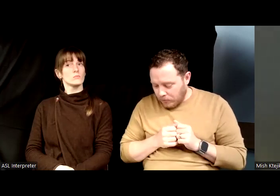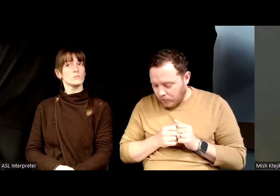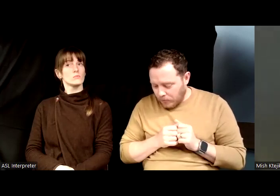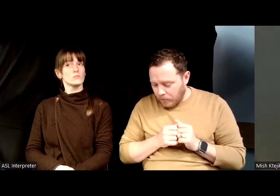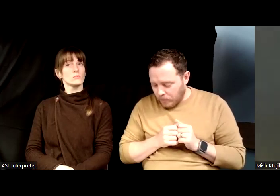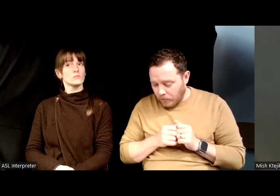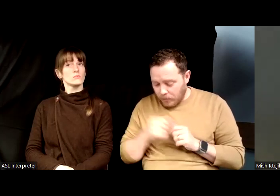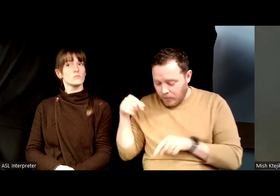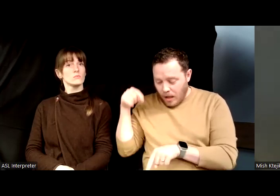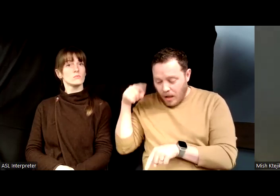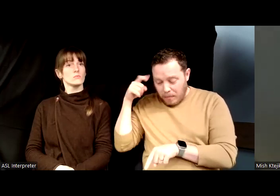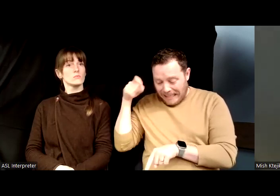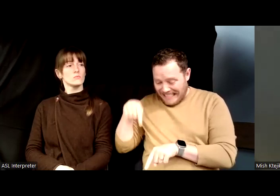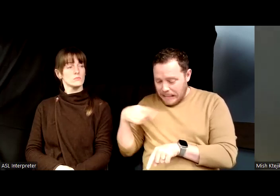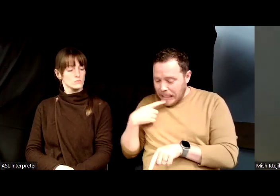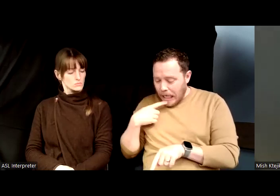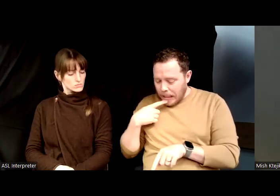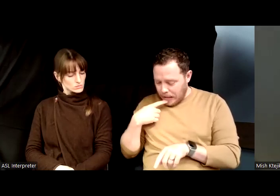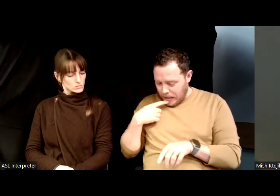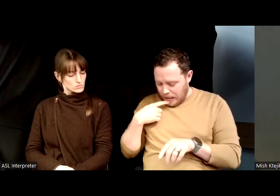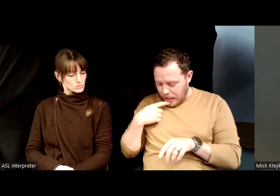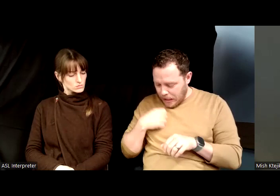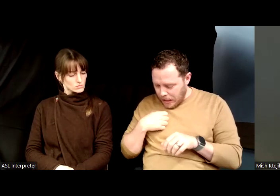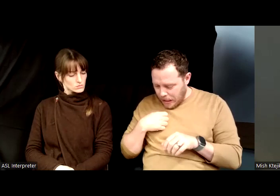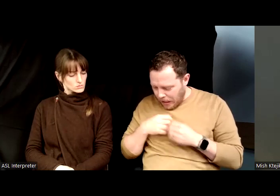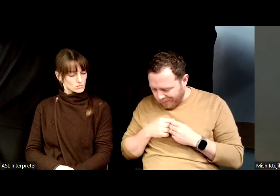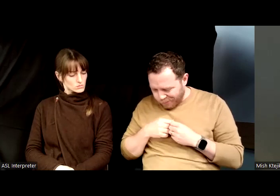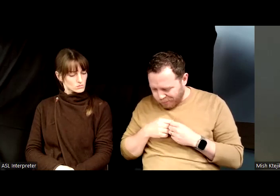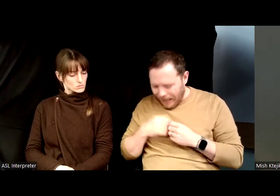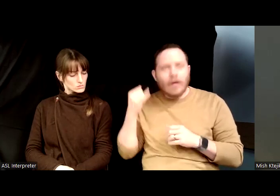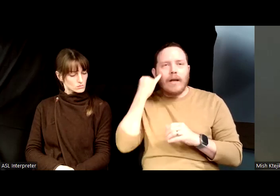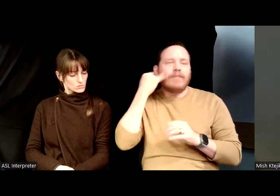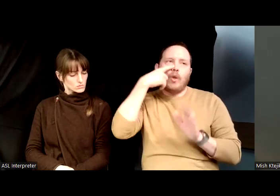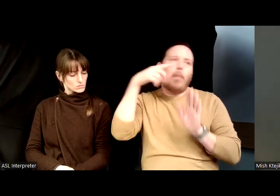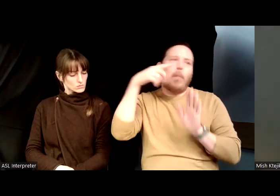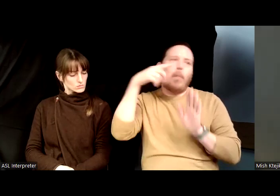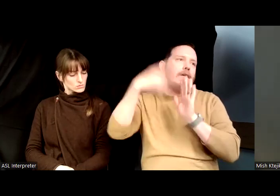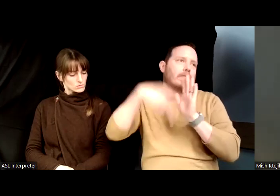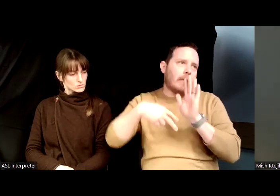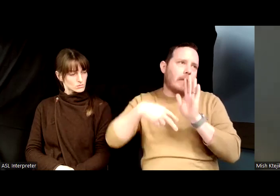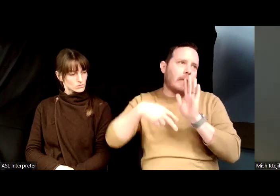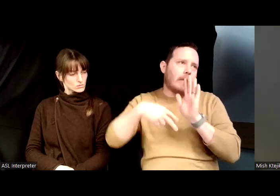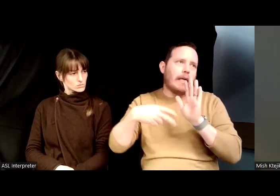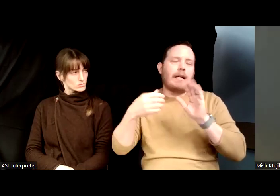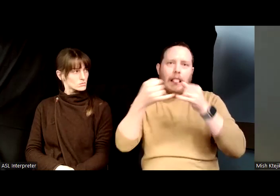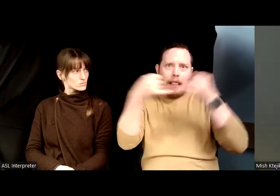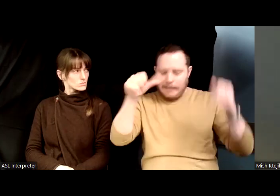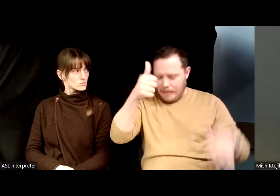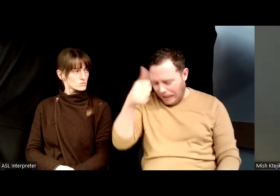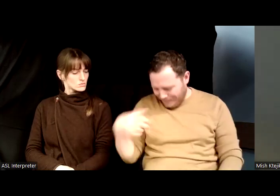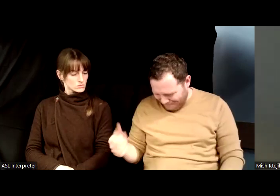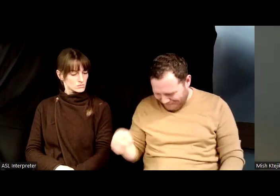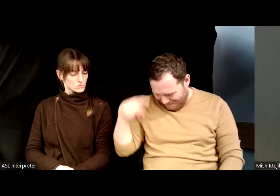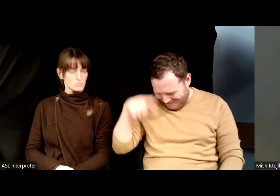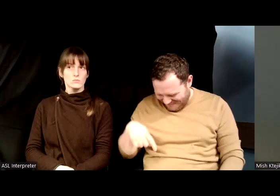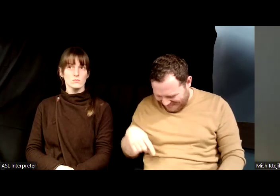to have a medical license? Because this says, let me see where it was. So I'm going to